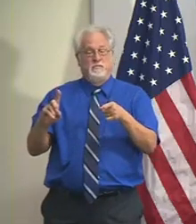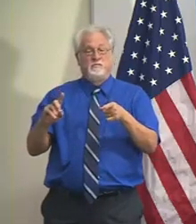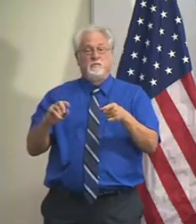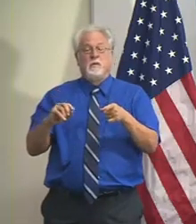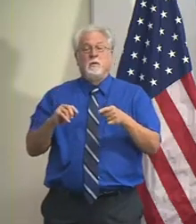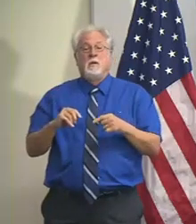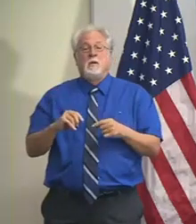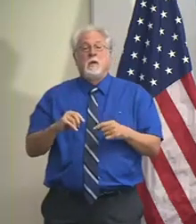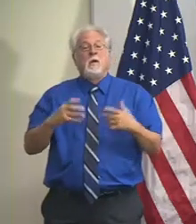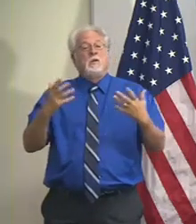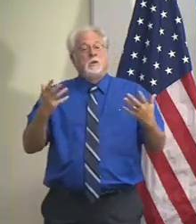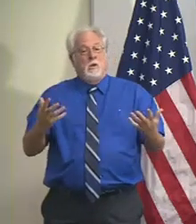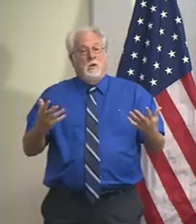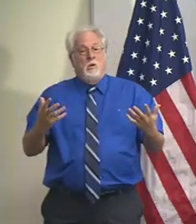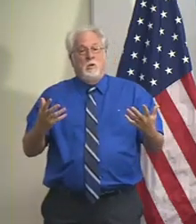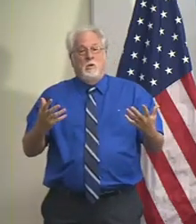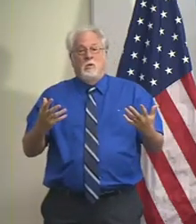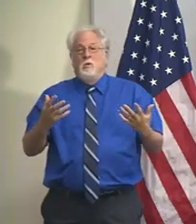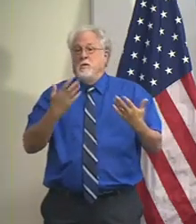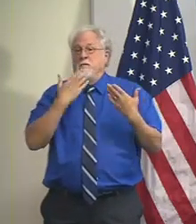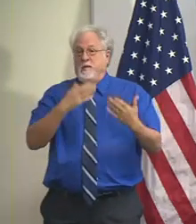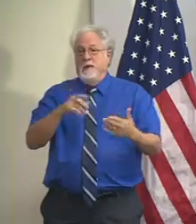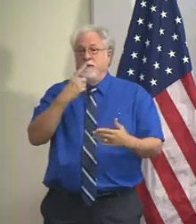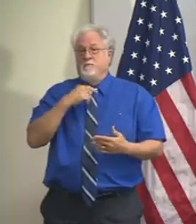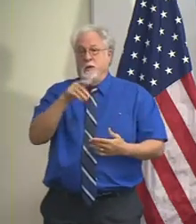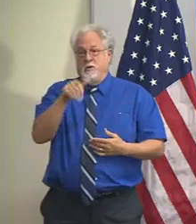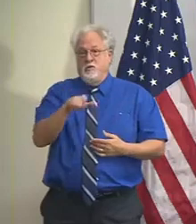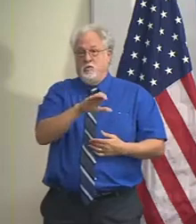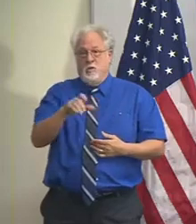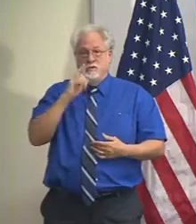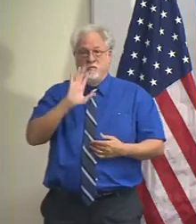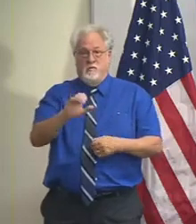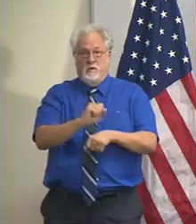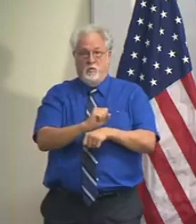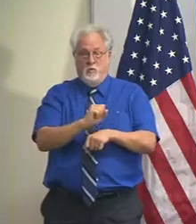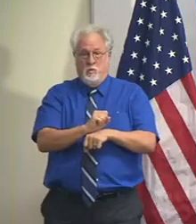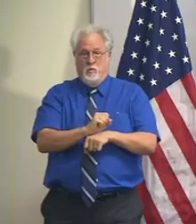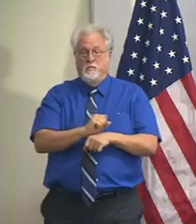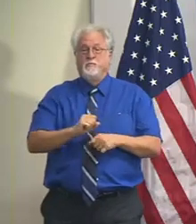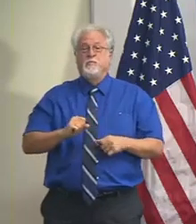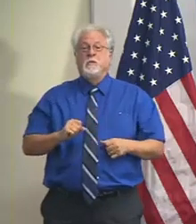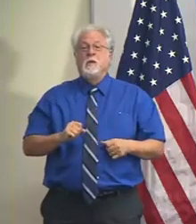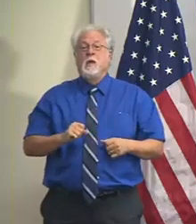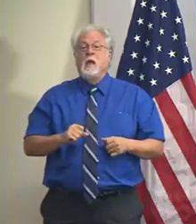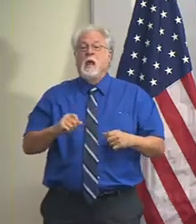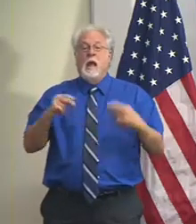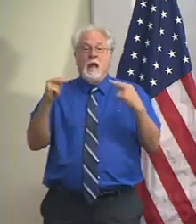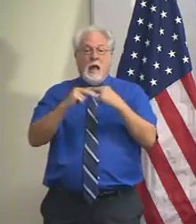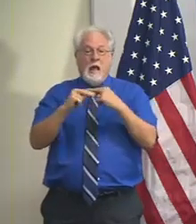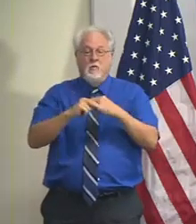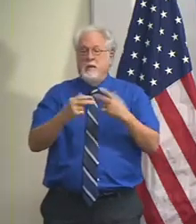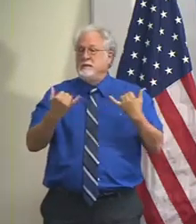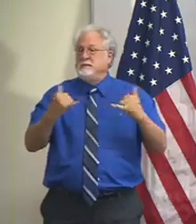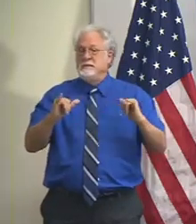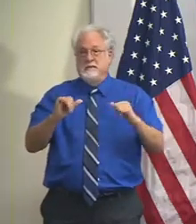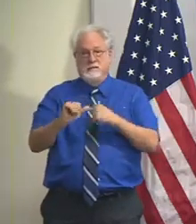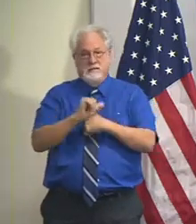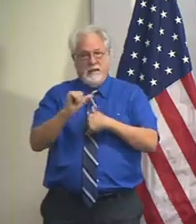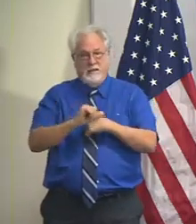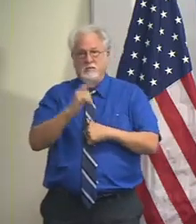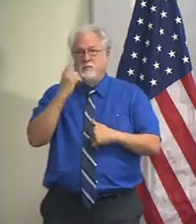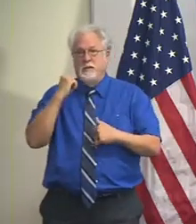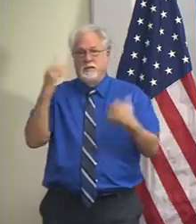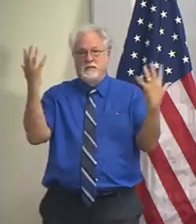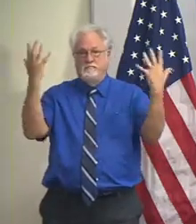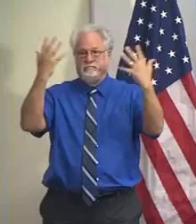distribution. So that we want to thank the Red Cross for the work that they're doing. The highways remain dangerous because